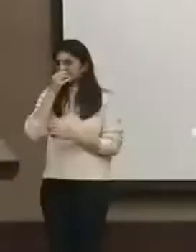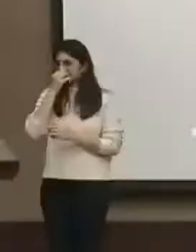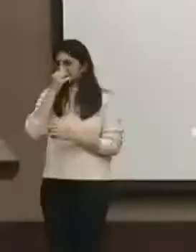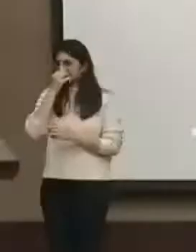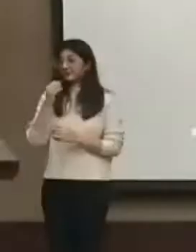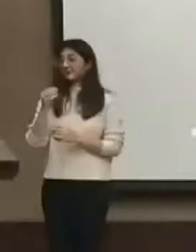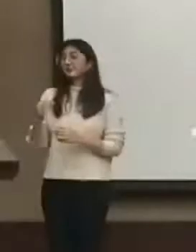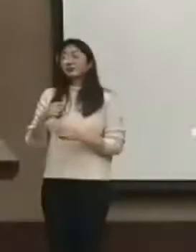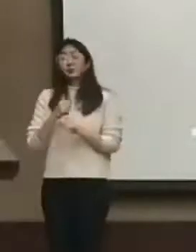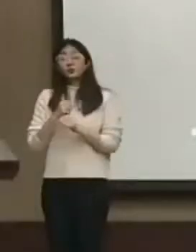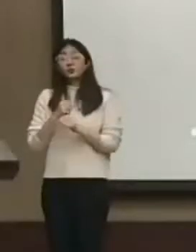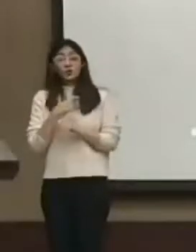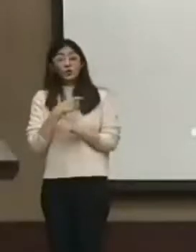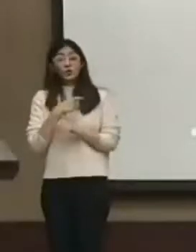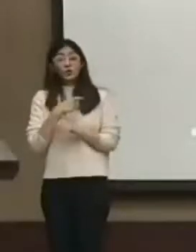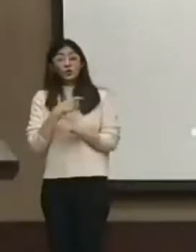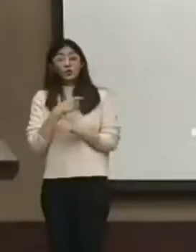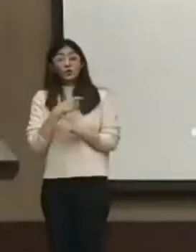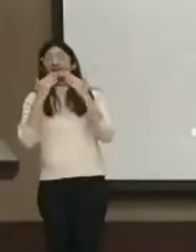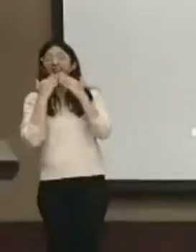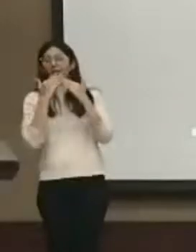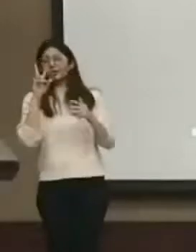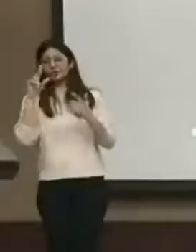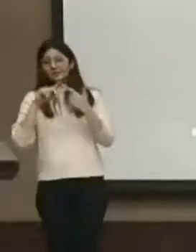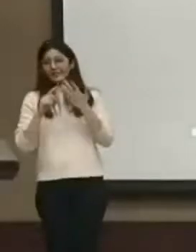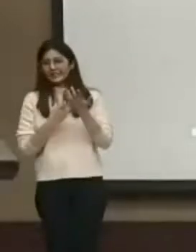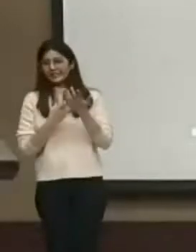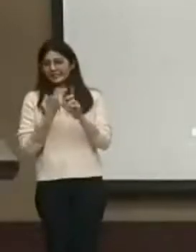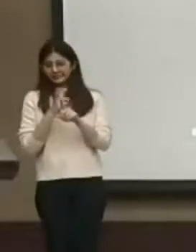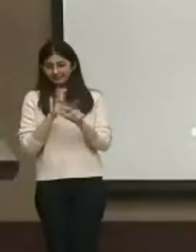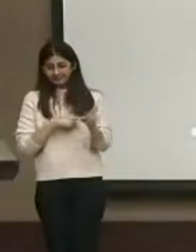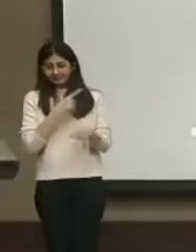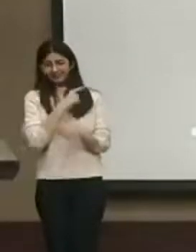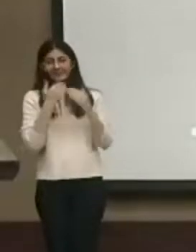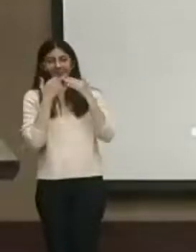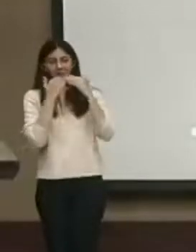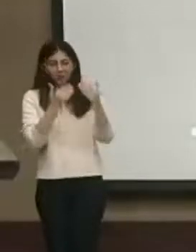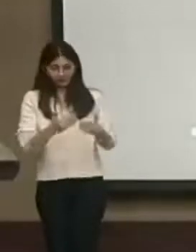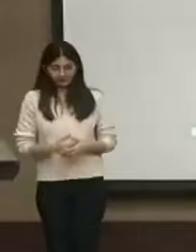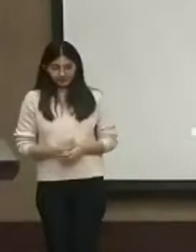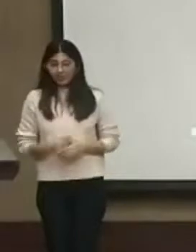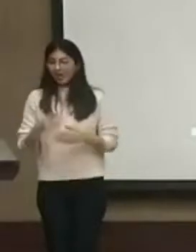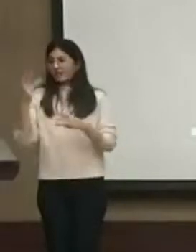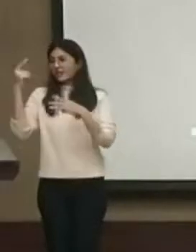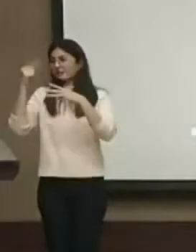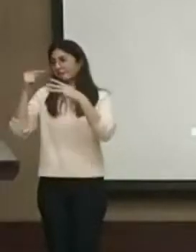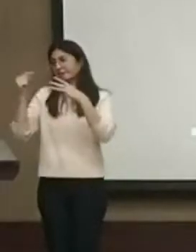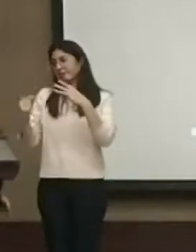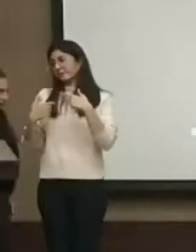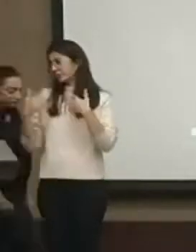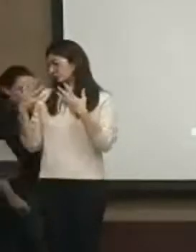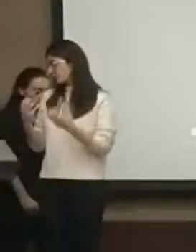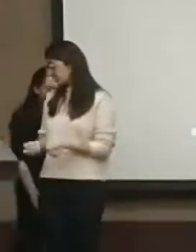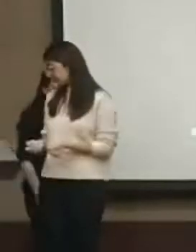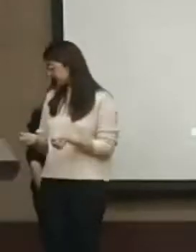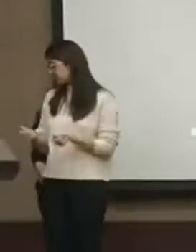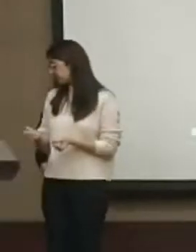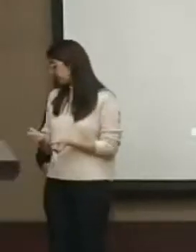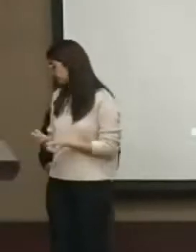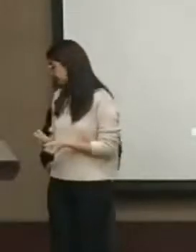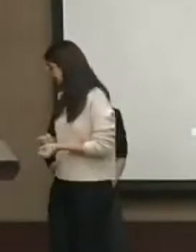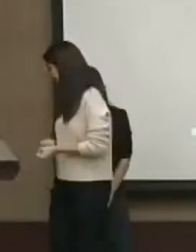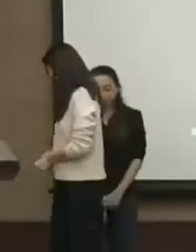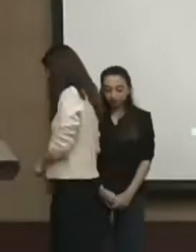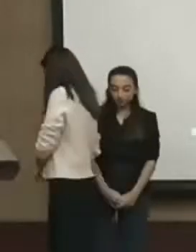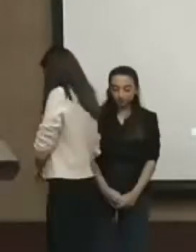Yeah, I hope, thank you, Venki. There are 3 things that I'd like to underline from what Venkatesh